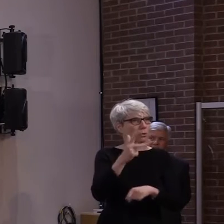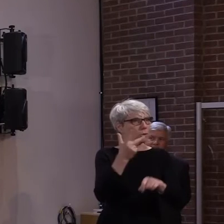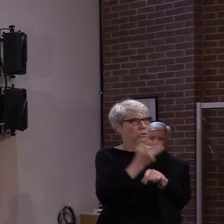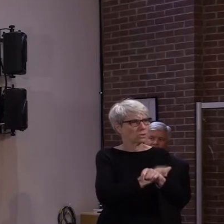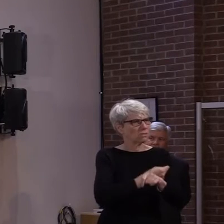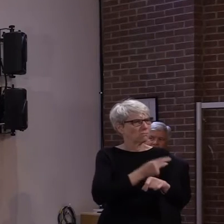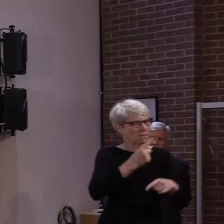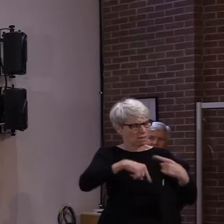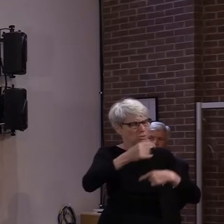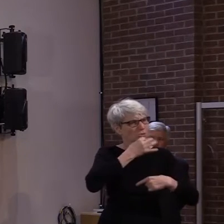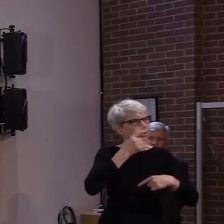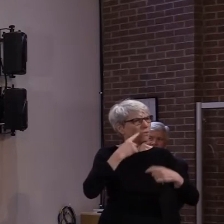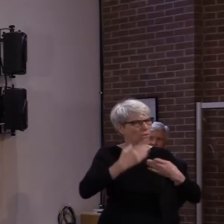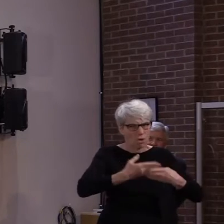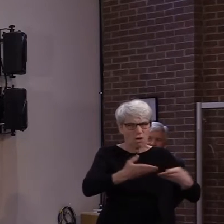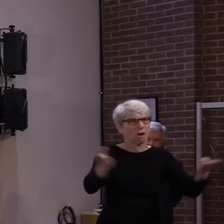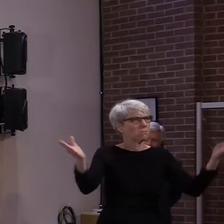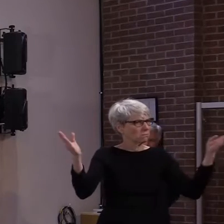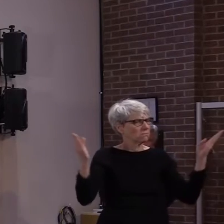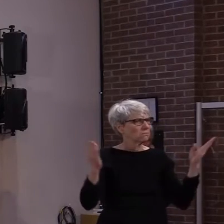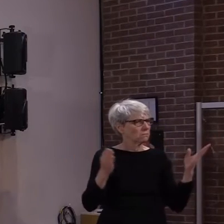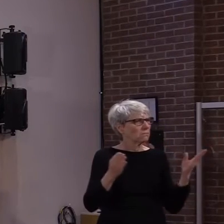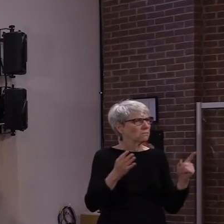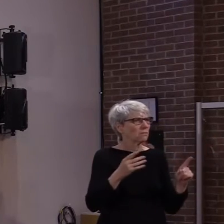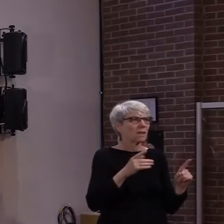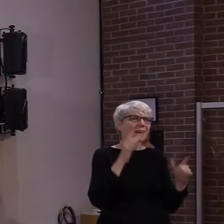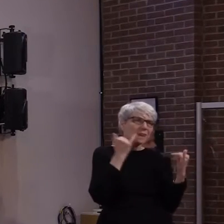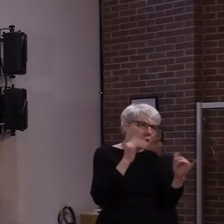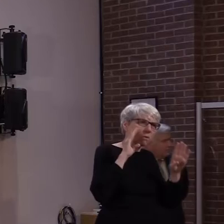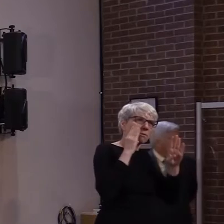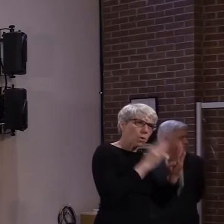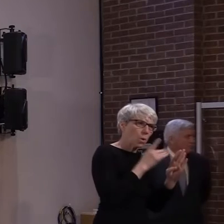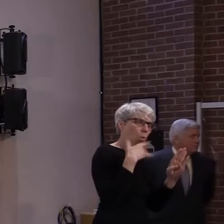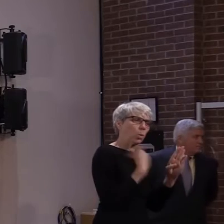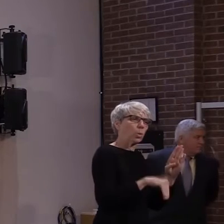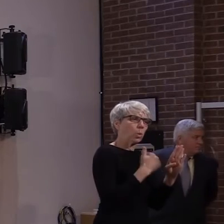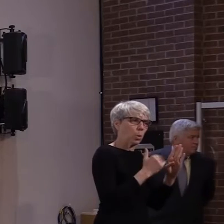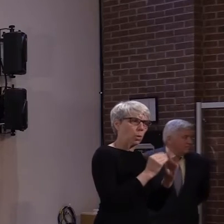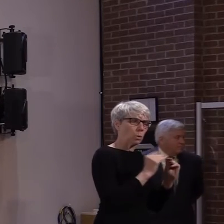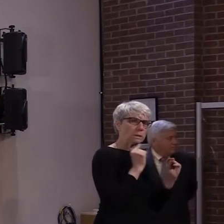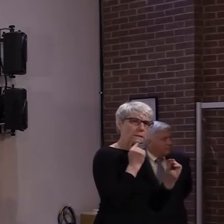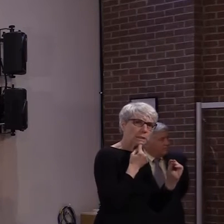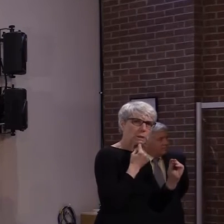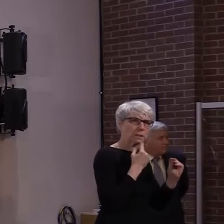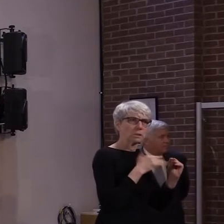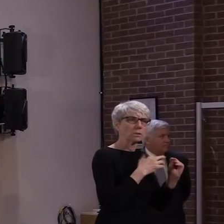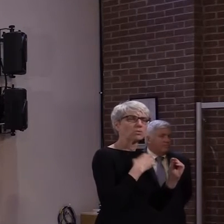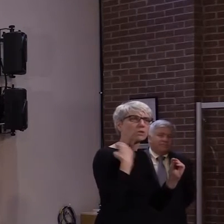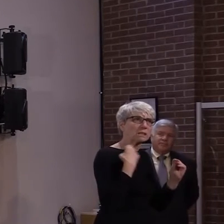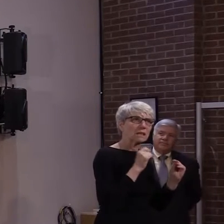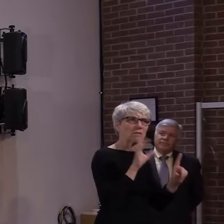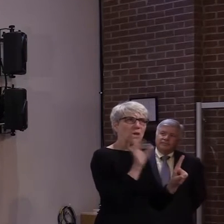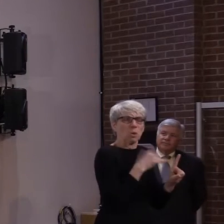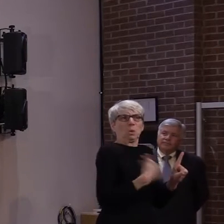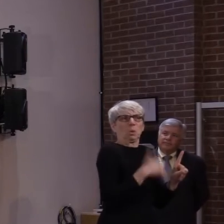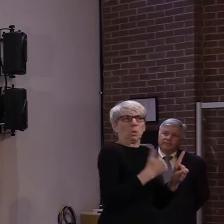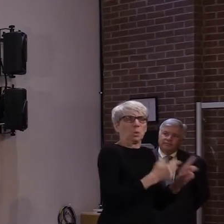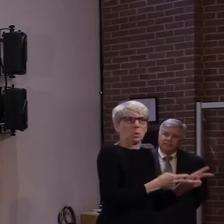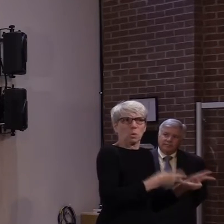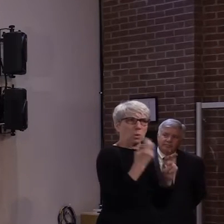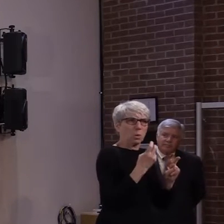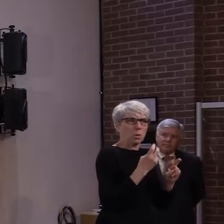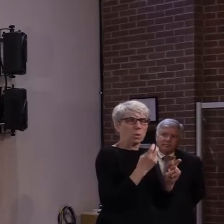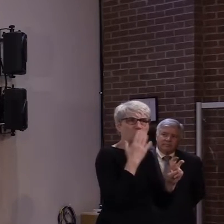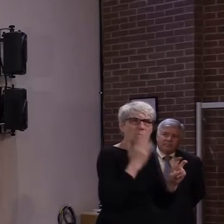population would be eligible for the broader boosters across the whole population. And